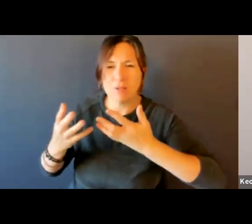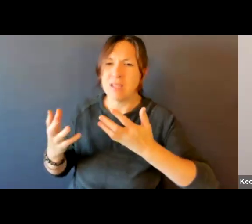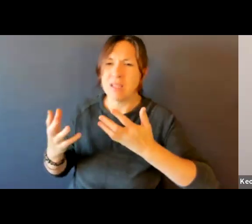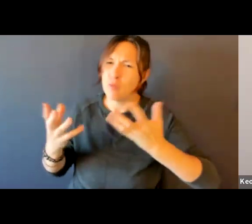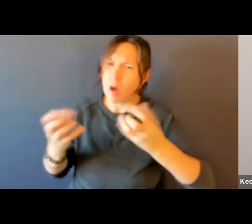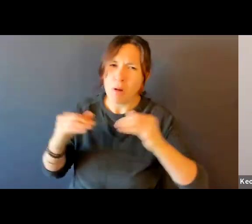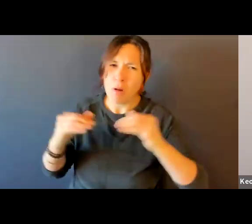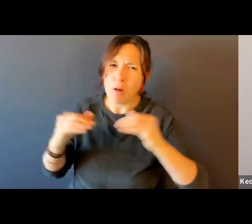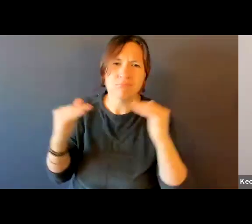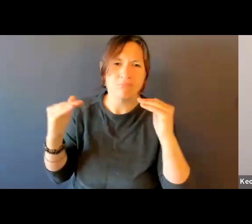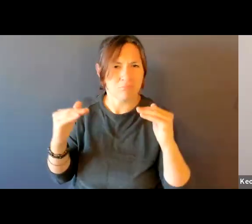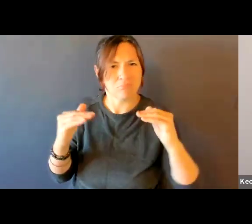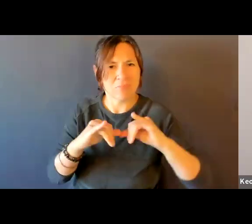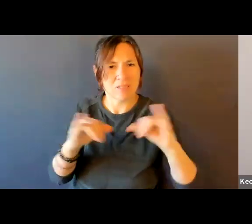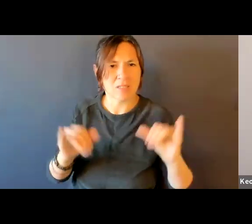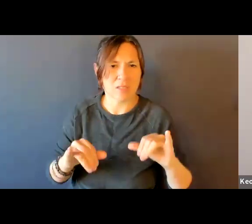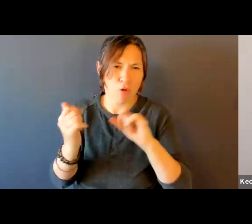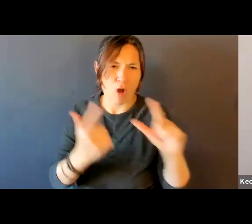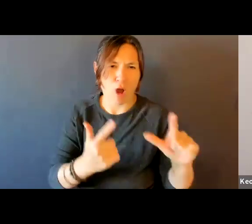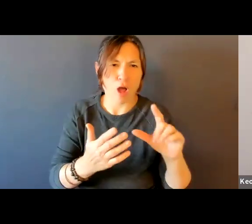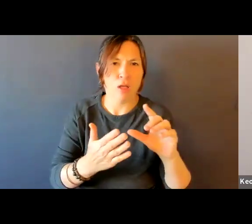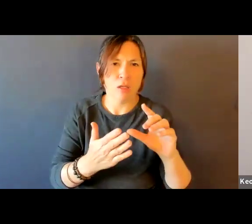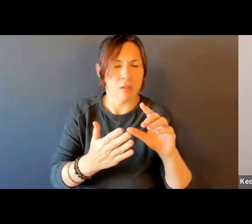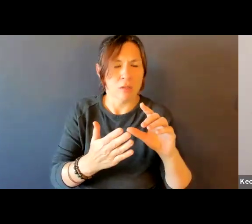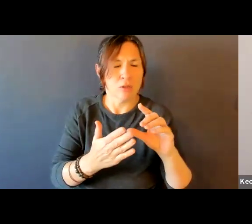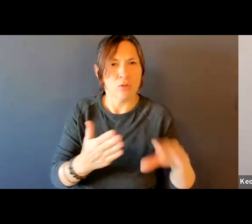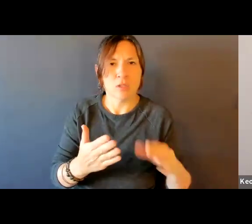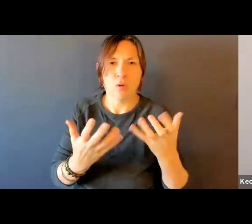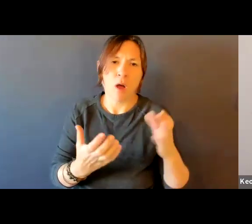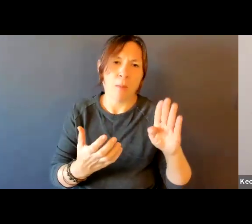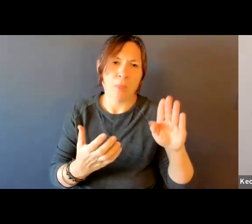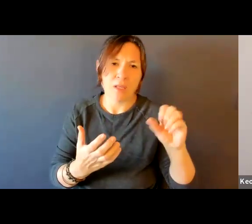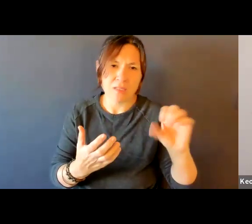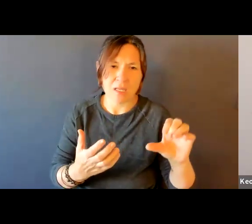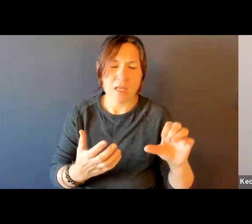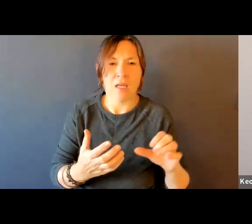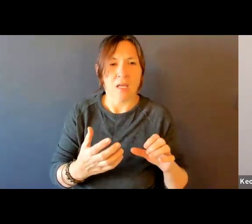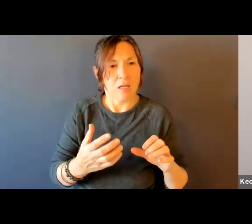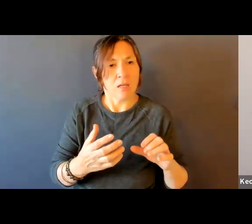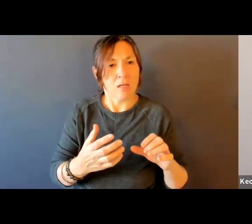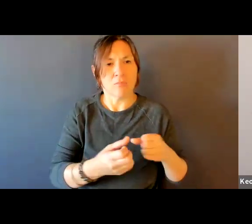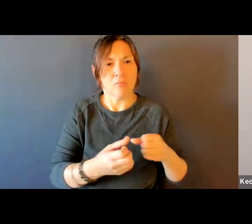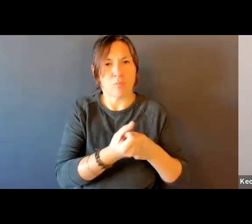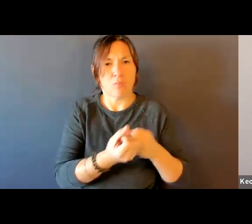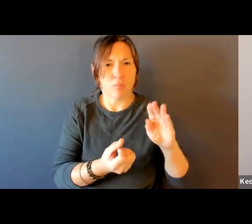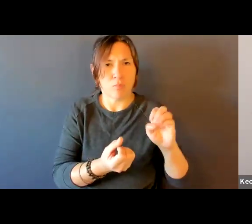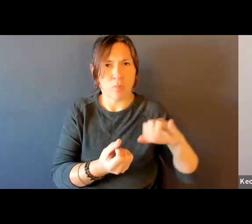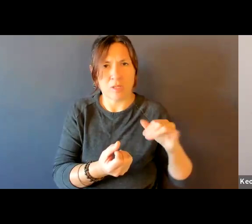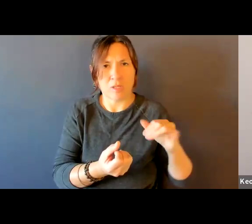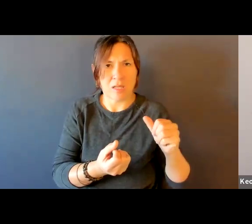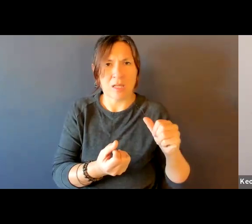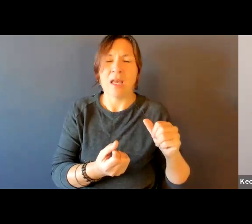for all students. I urge the school committee to stand with Boston Education Justice Alliance in advocating for yes vote on question